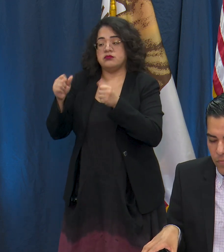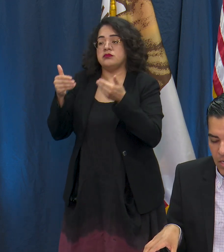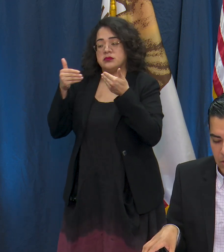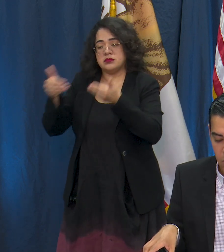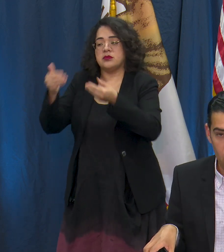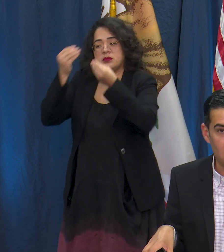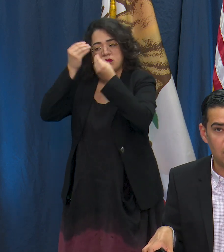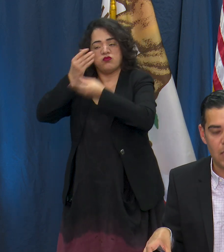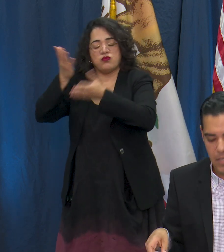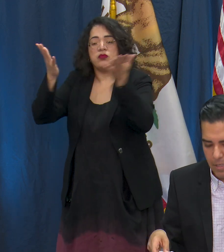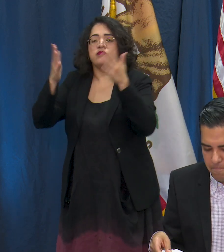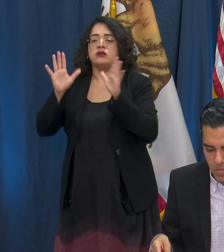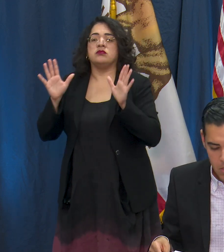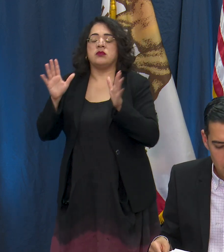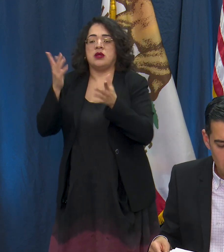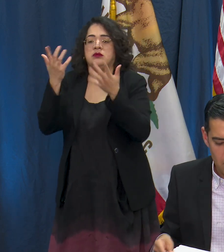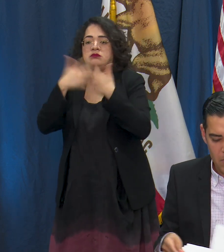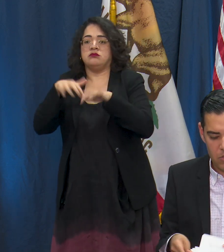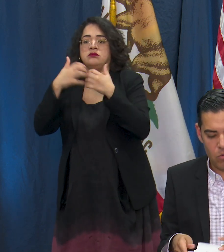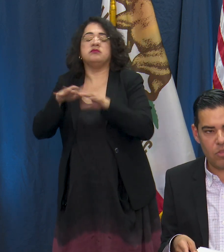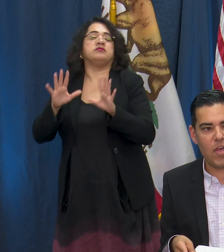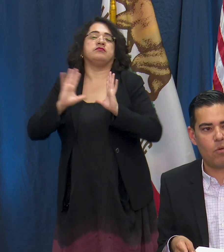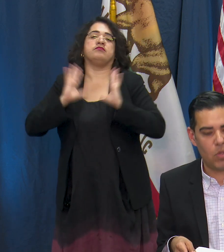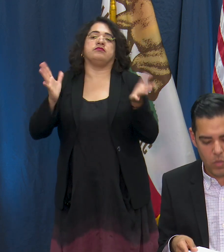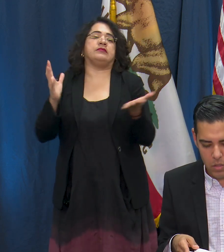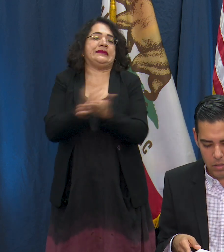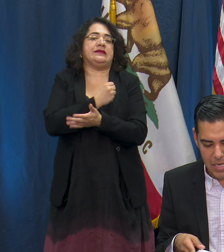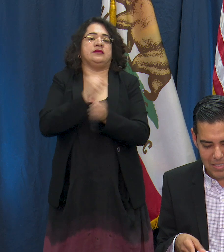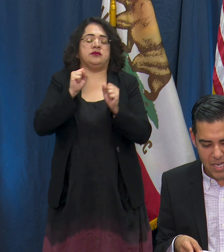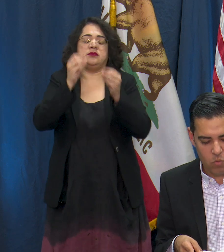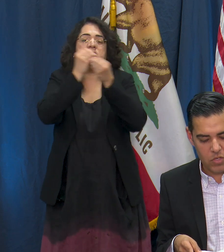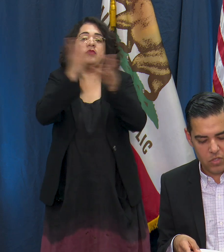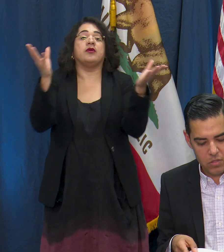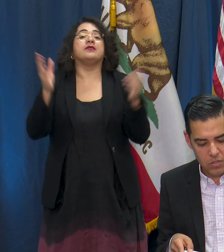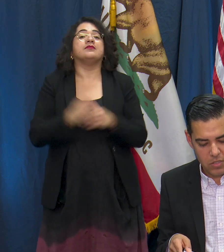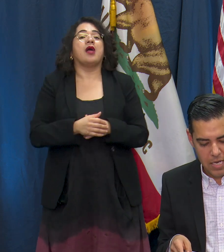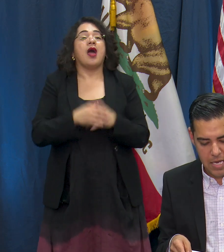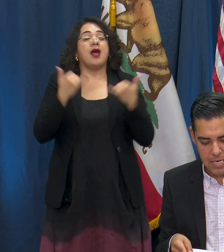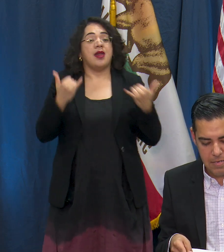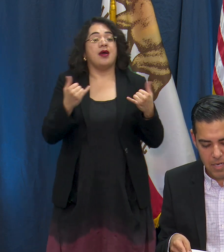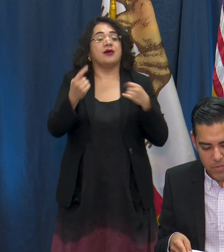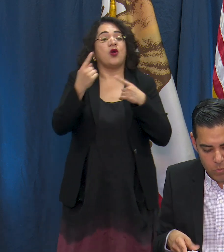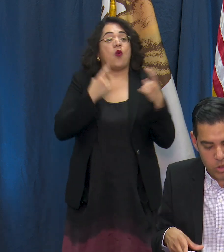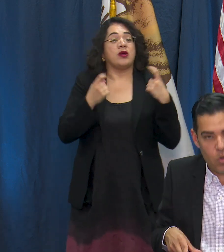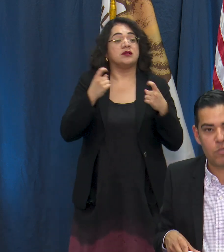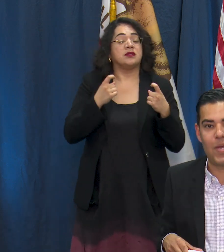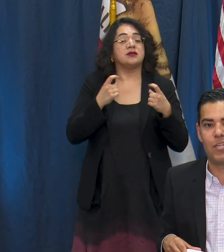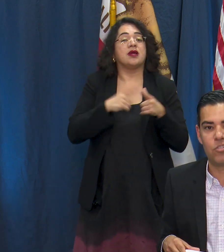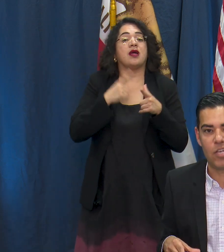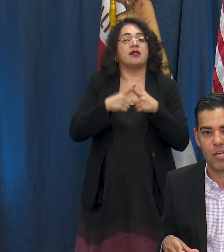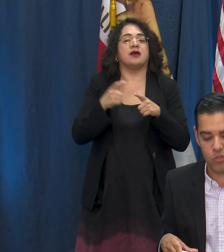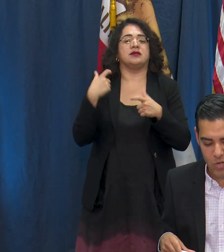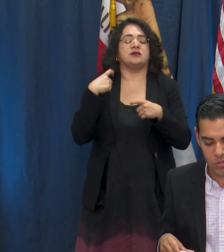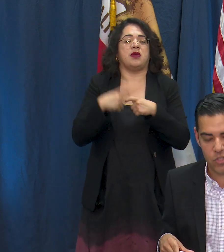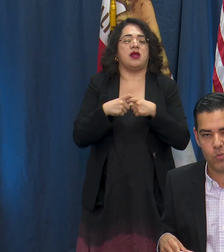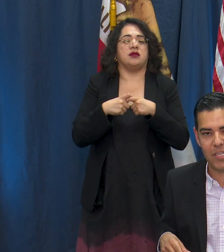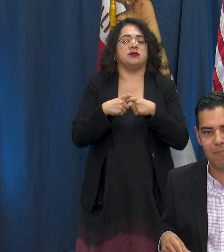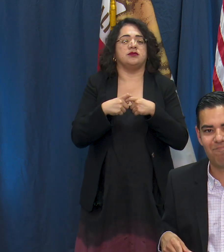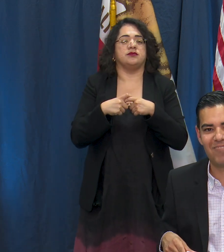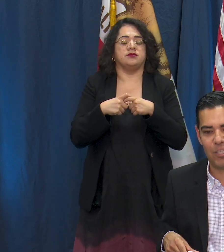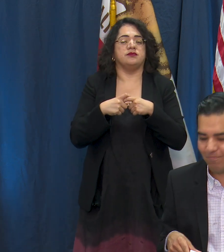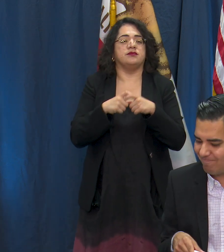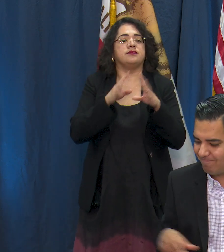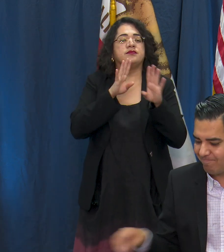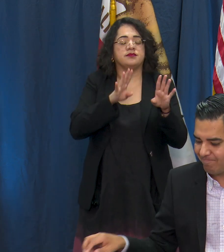out to those that need it. And so with that, we will take questions, and then we'll do our Spanish translation